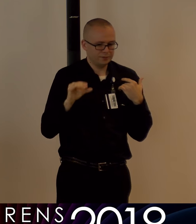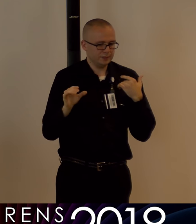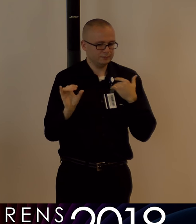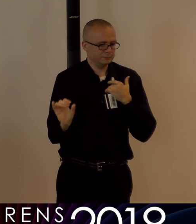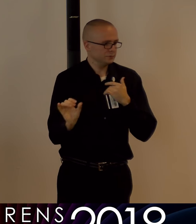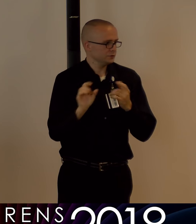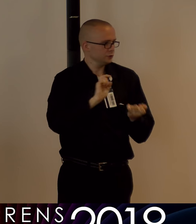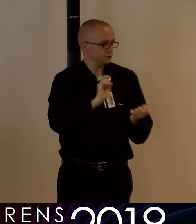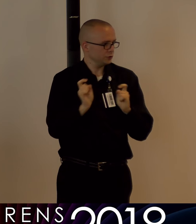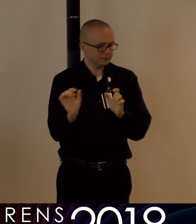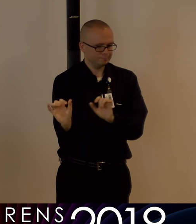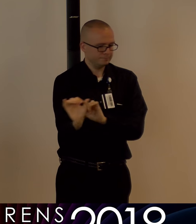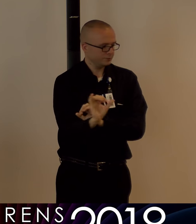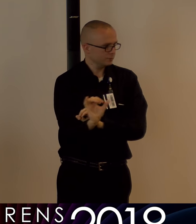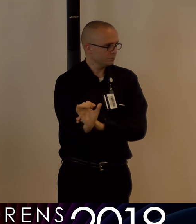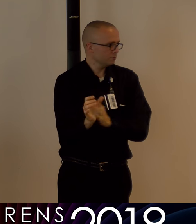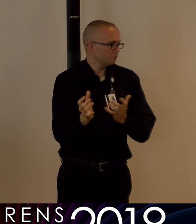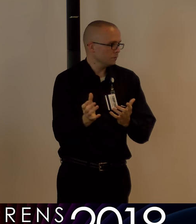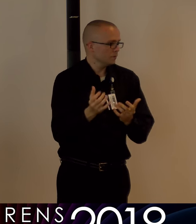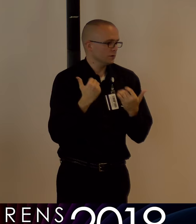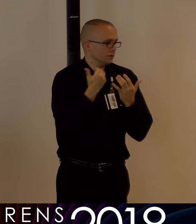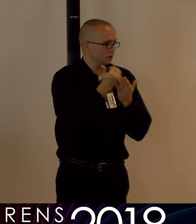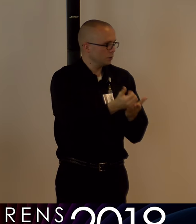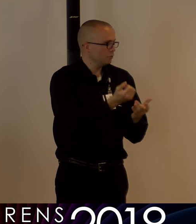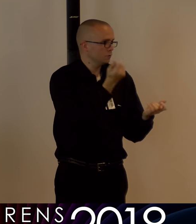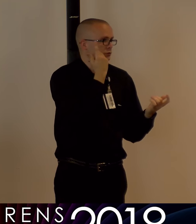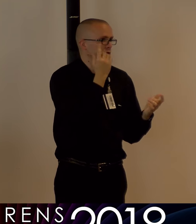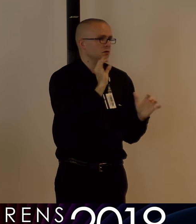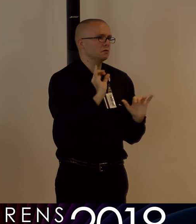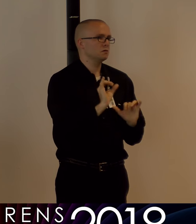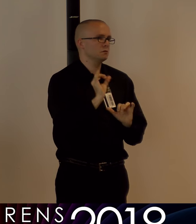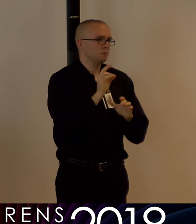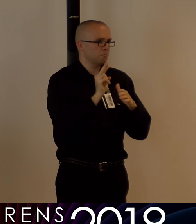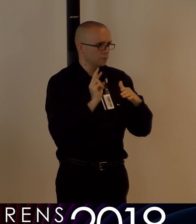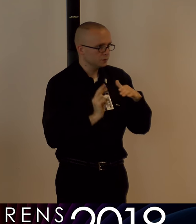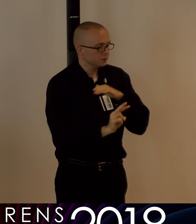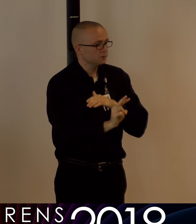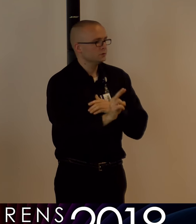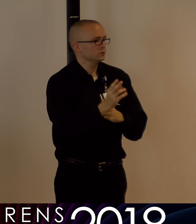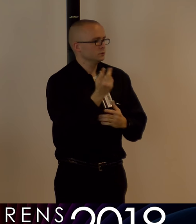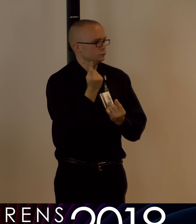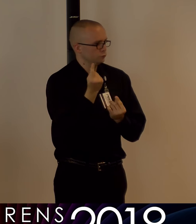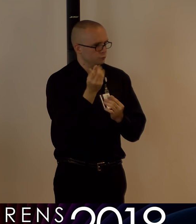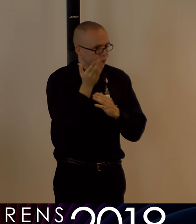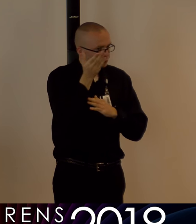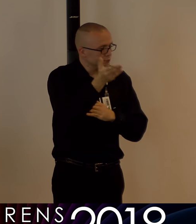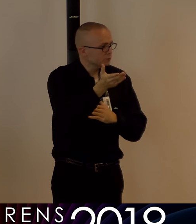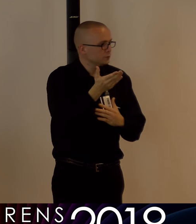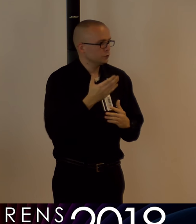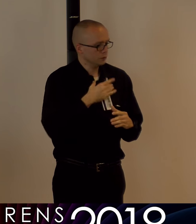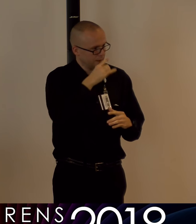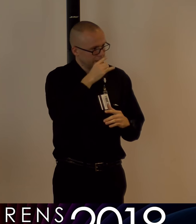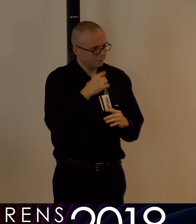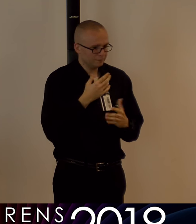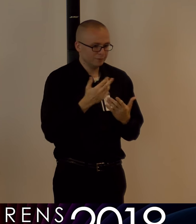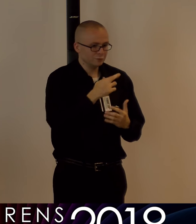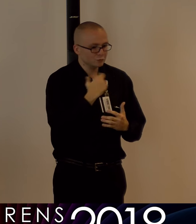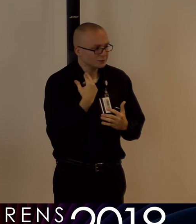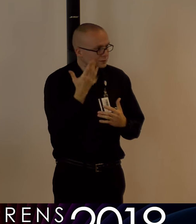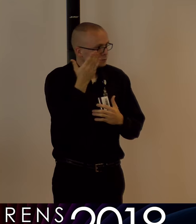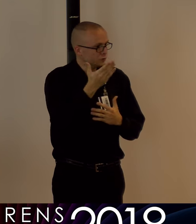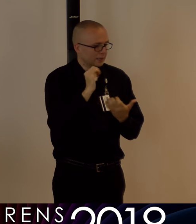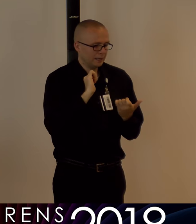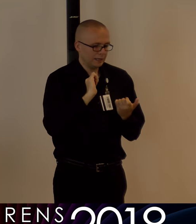same change. Because it does help in terms of understanding, predicting what your child may be at risk for,